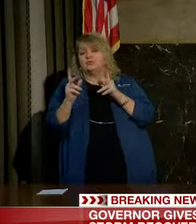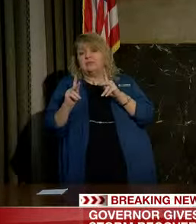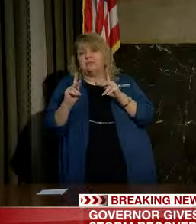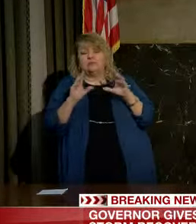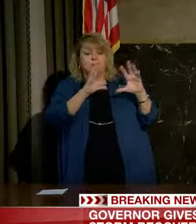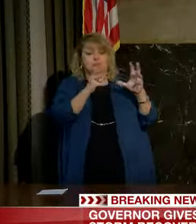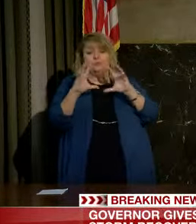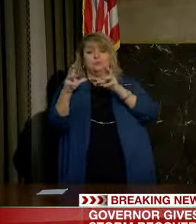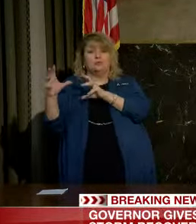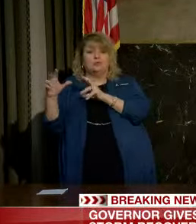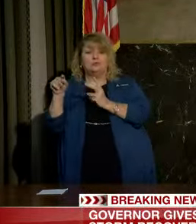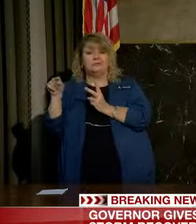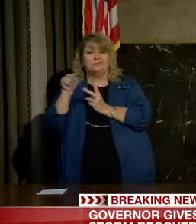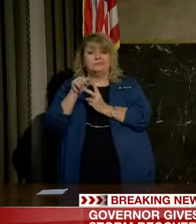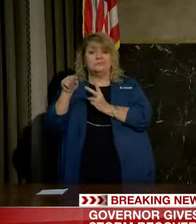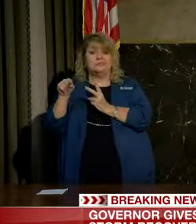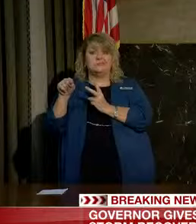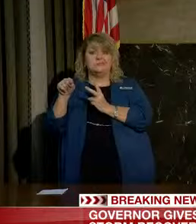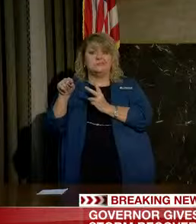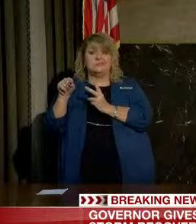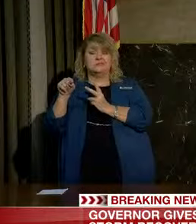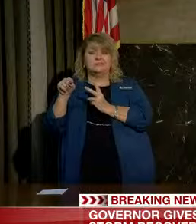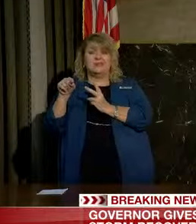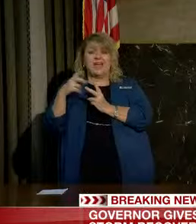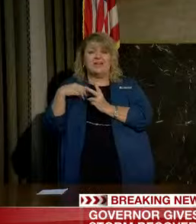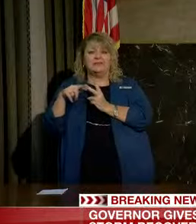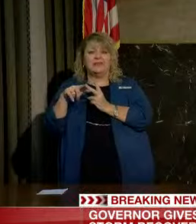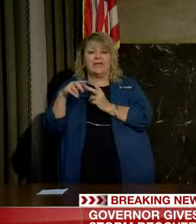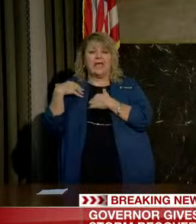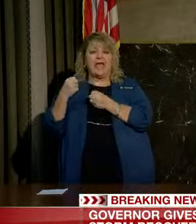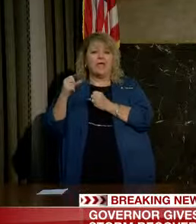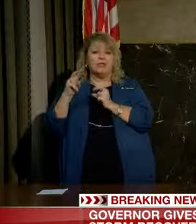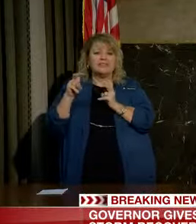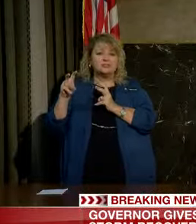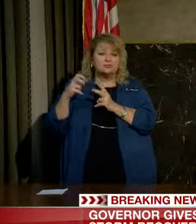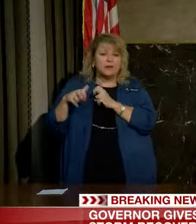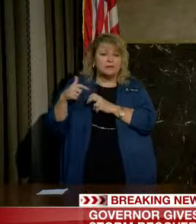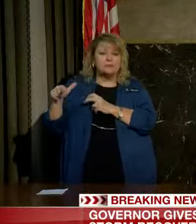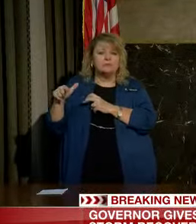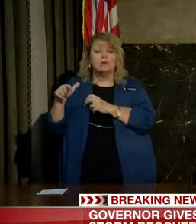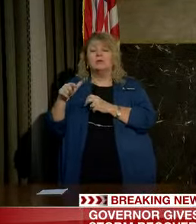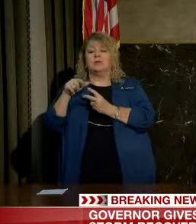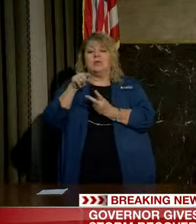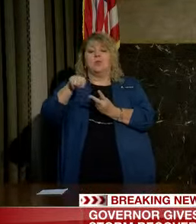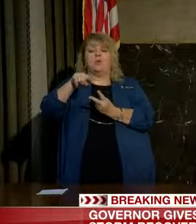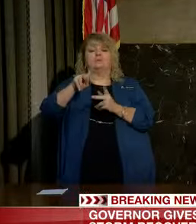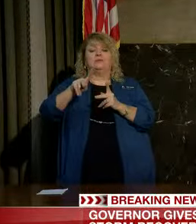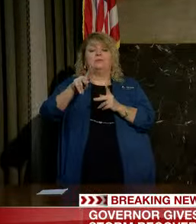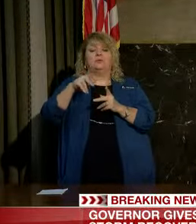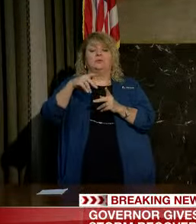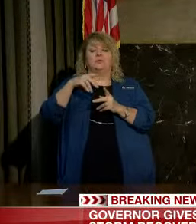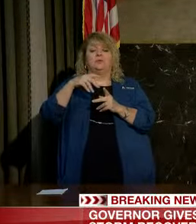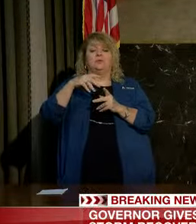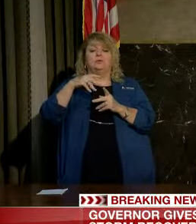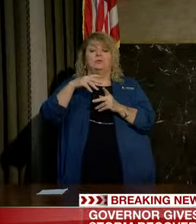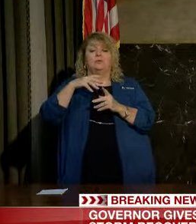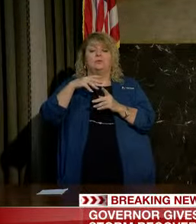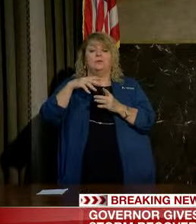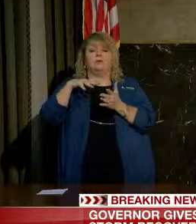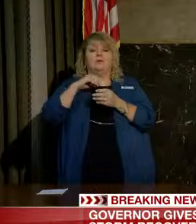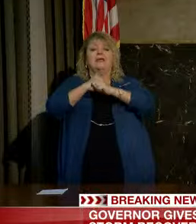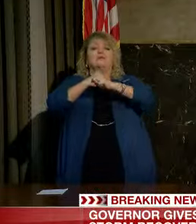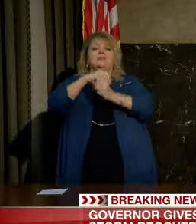any one or any other underlying conditions, or people that live and work in a place that puts them at high risk for